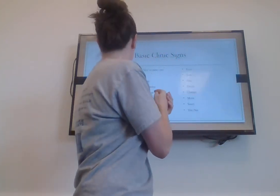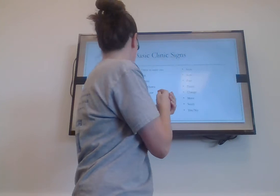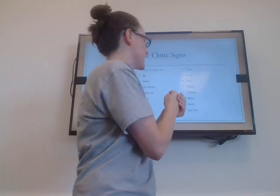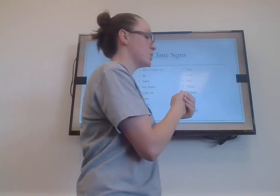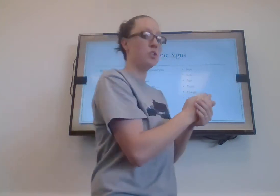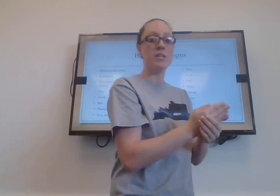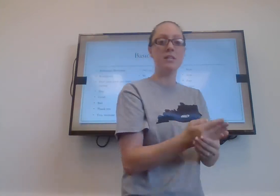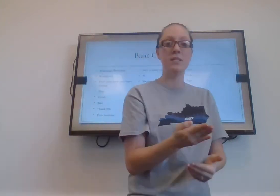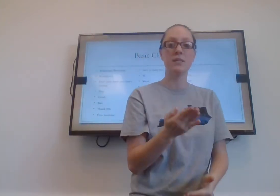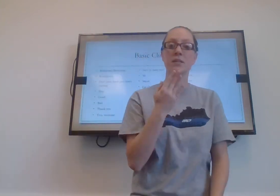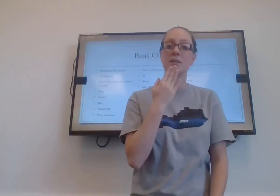Good,